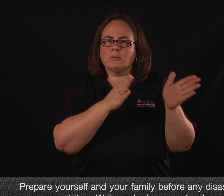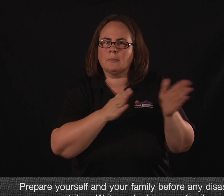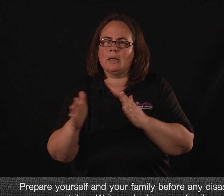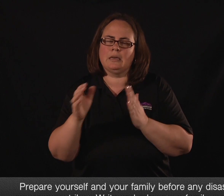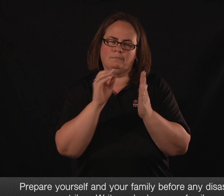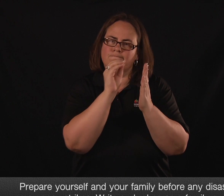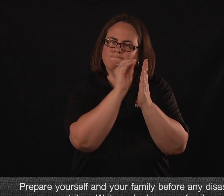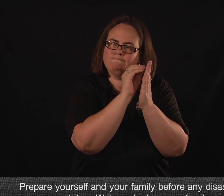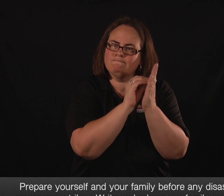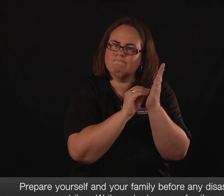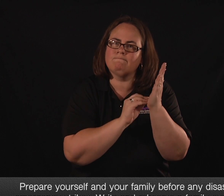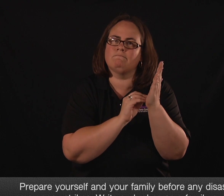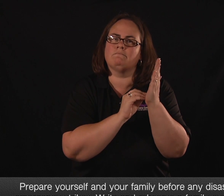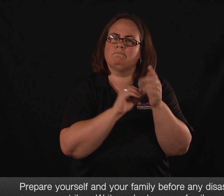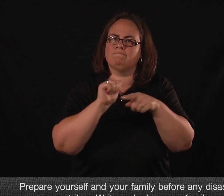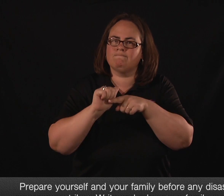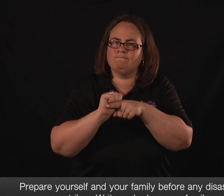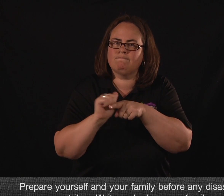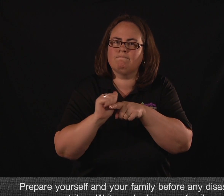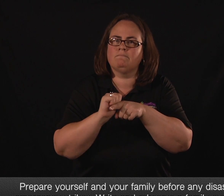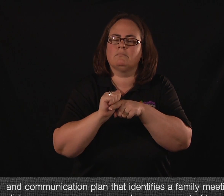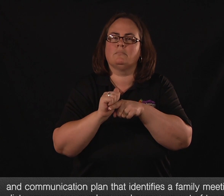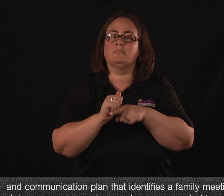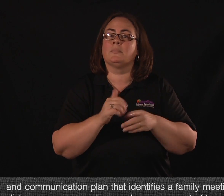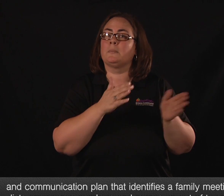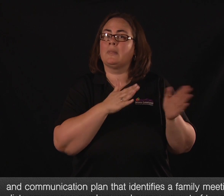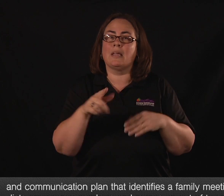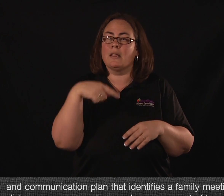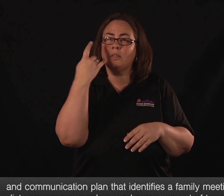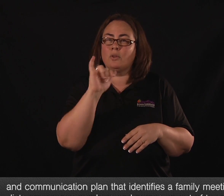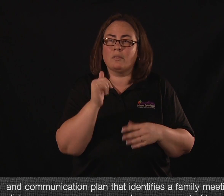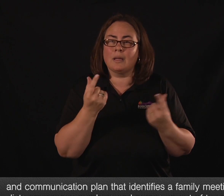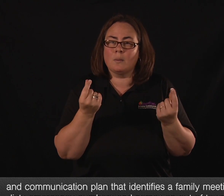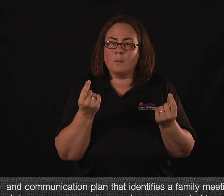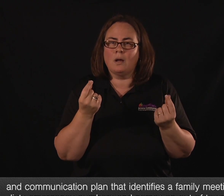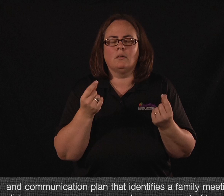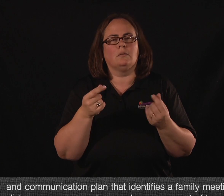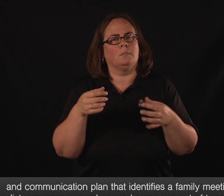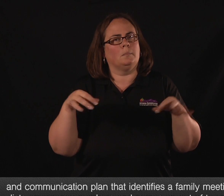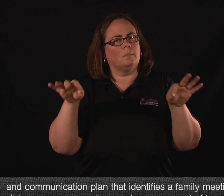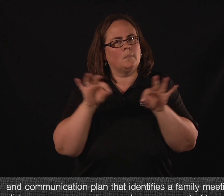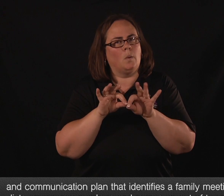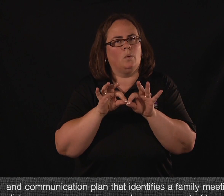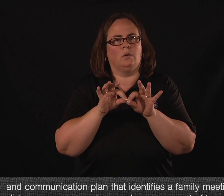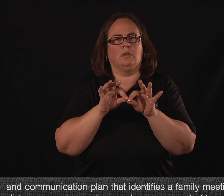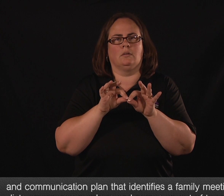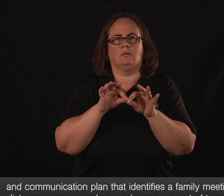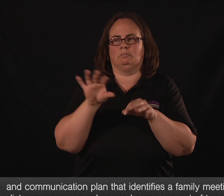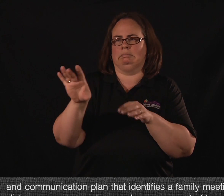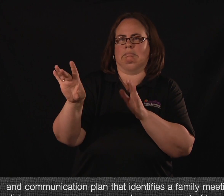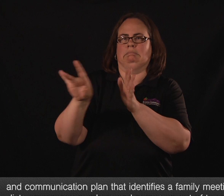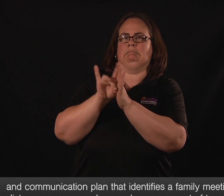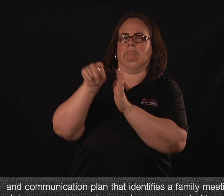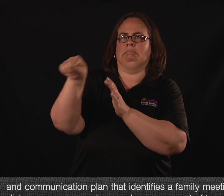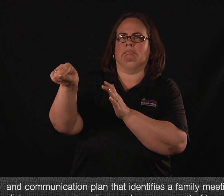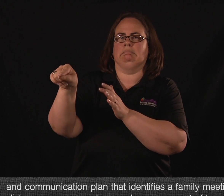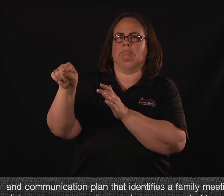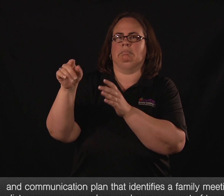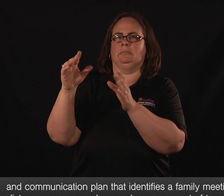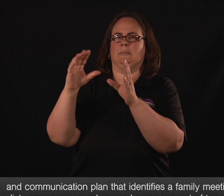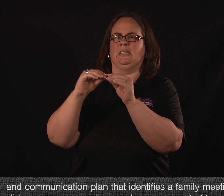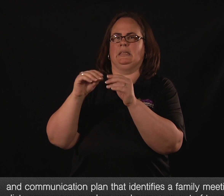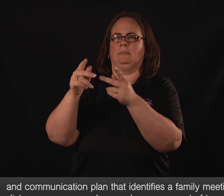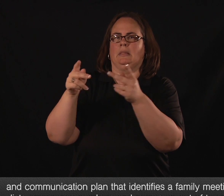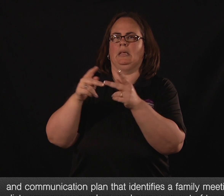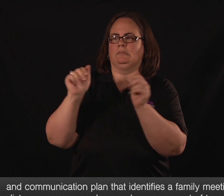Write and rehearse a family evacuation and communication plan that identifies a family meeting place, lists emergency